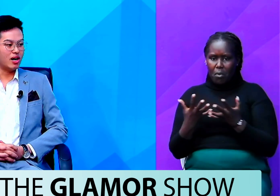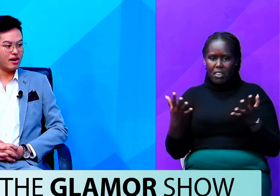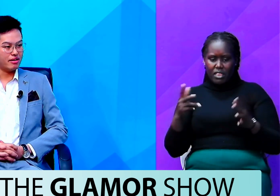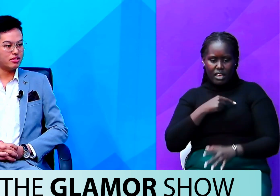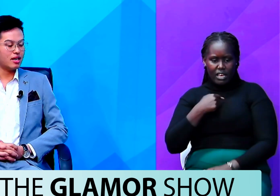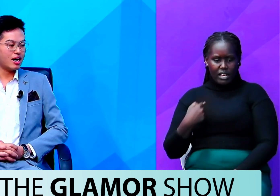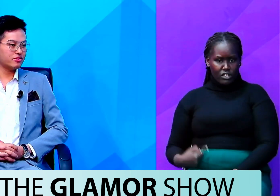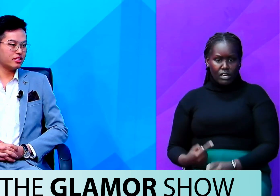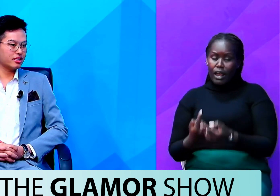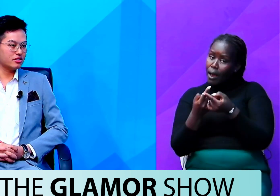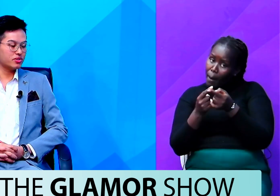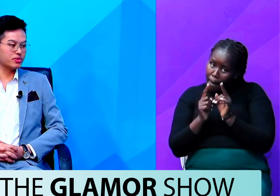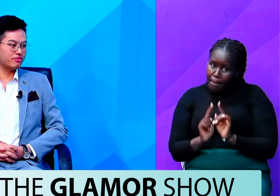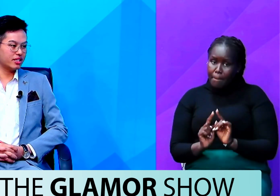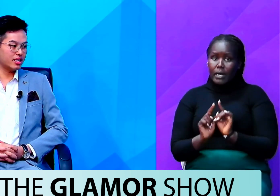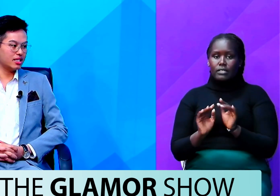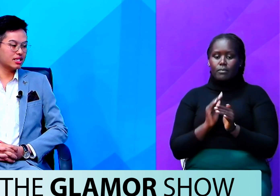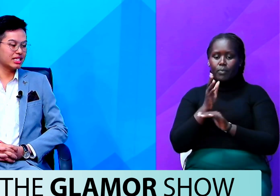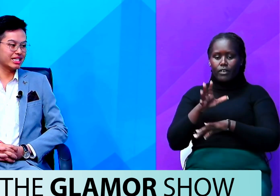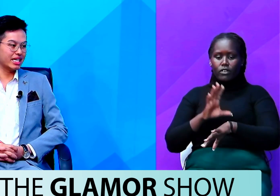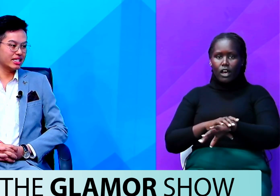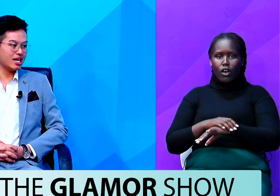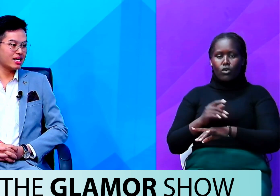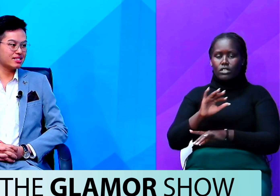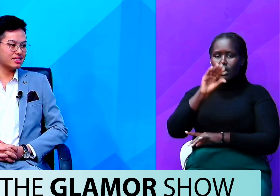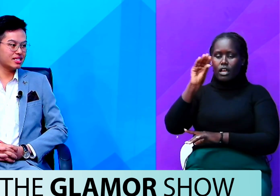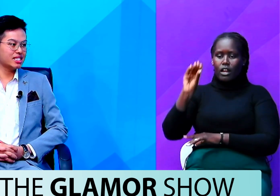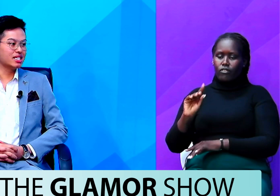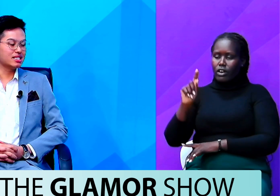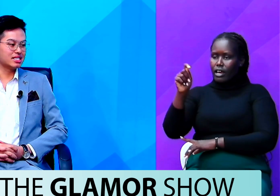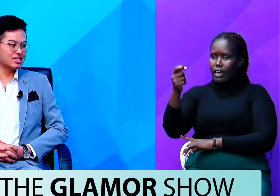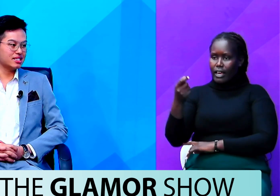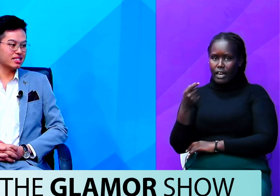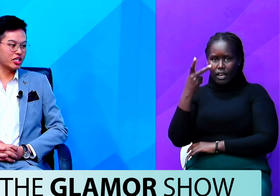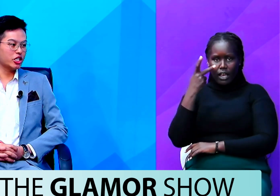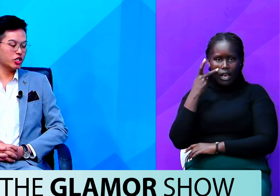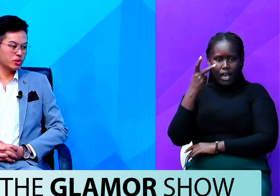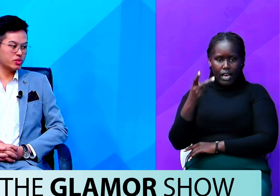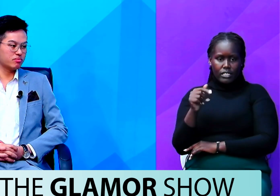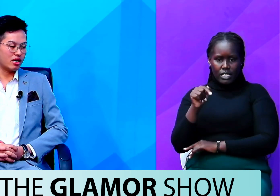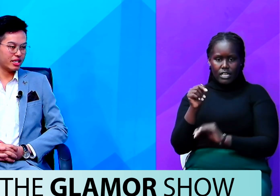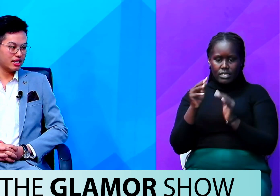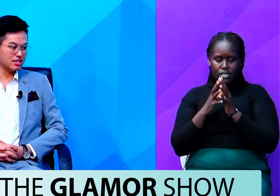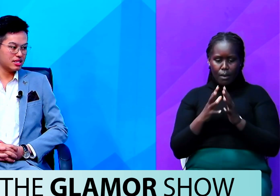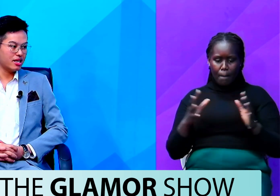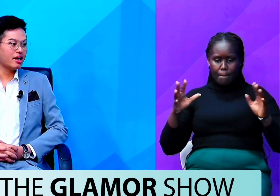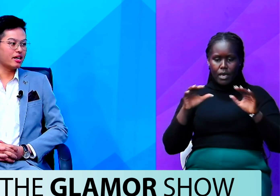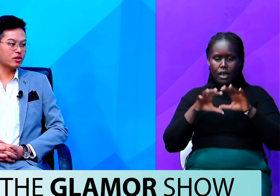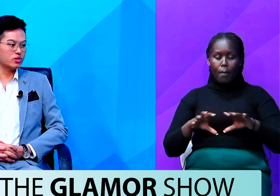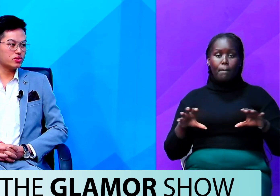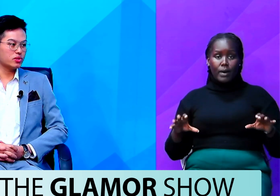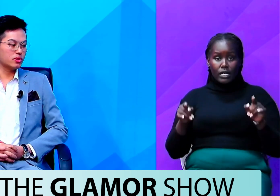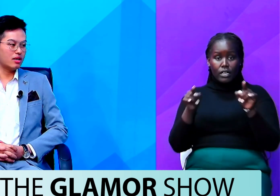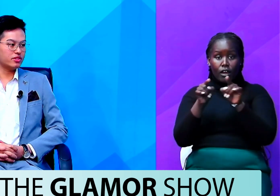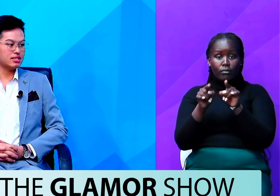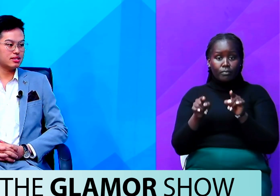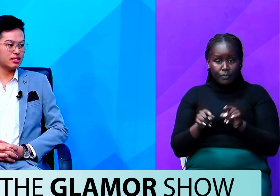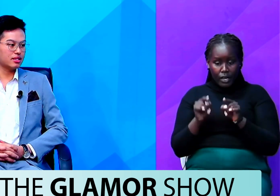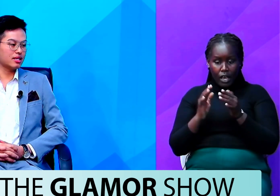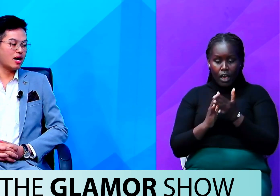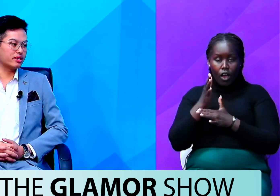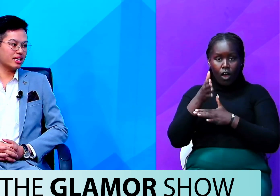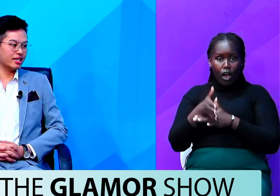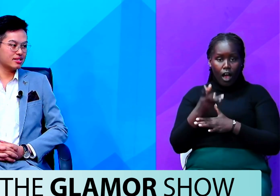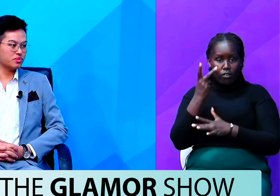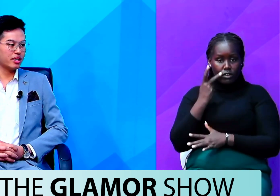But however, after I got to Africa in Kenya, I see this is a huge market. And also after